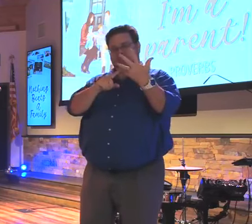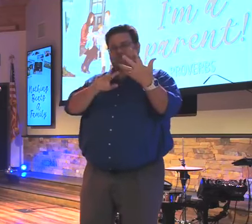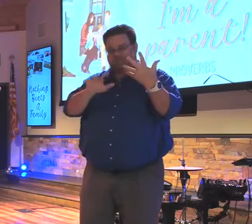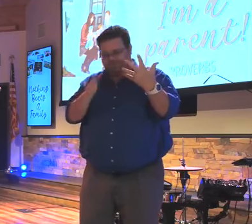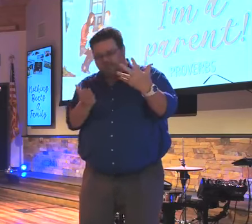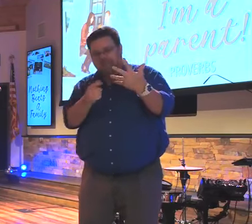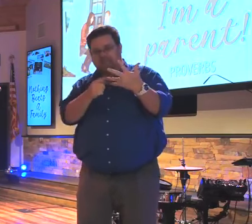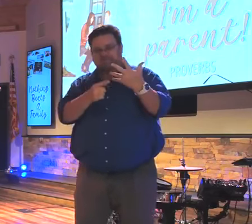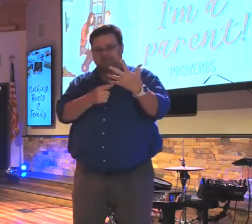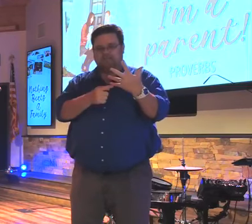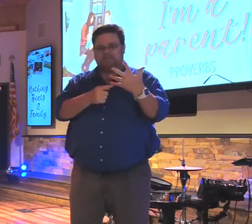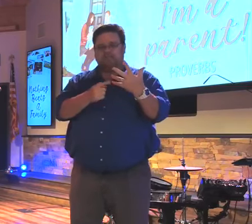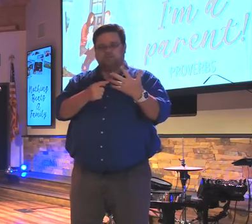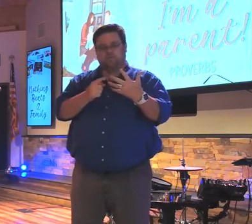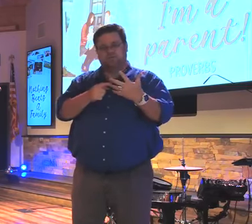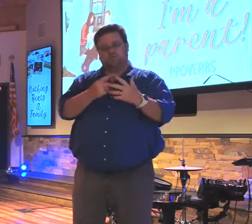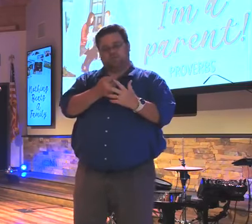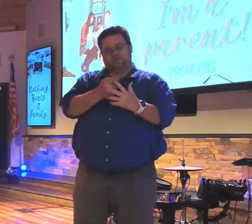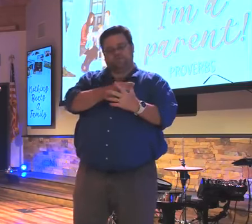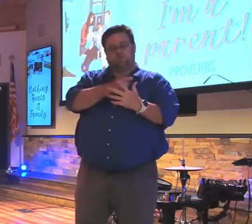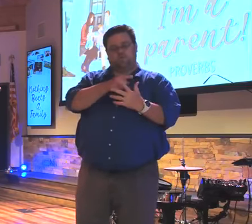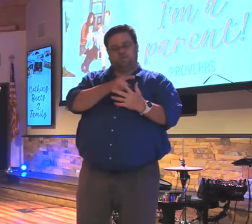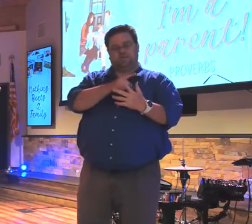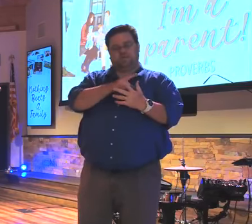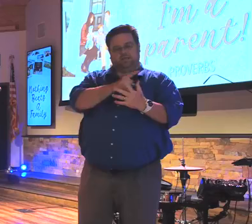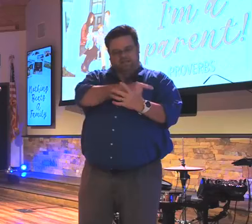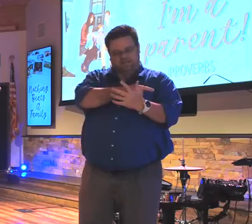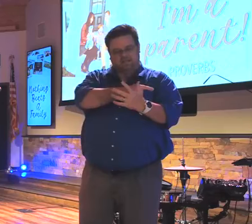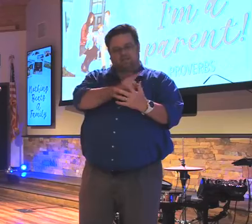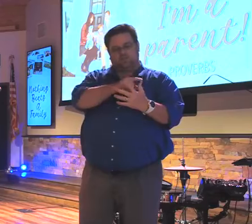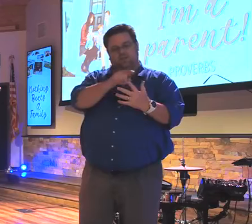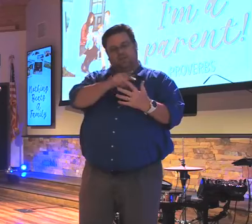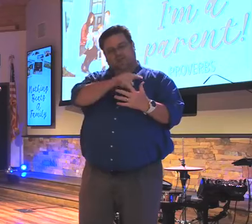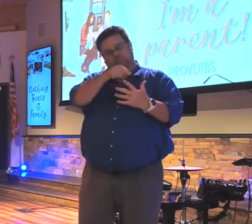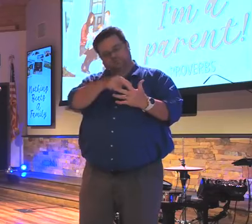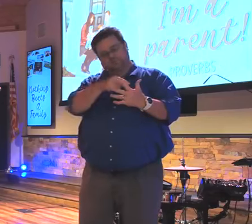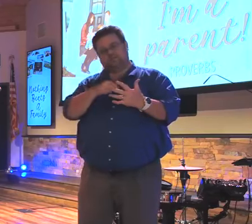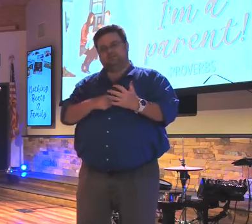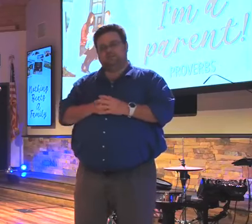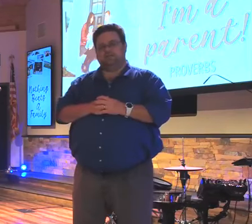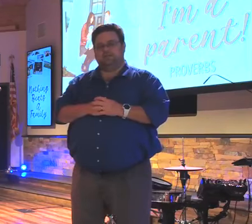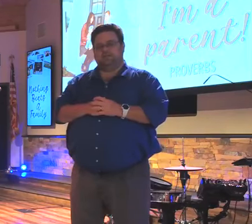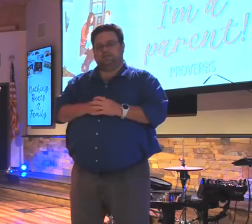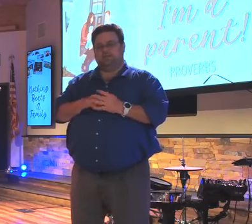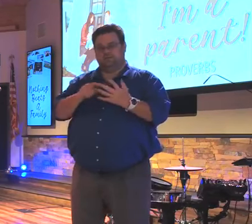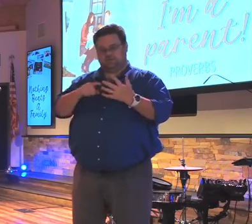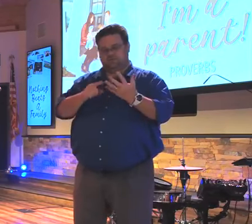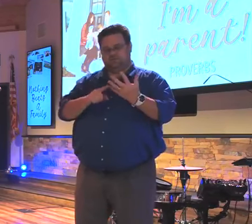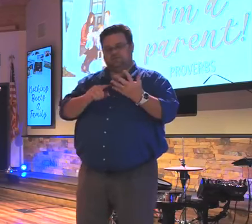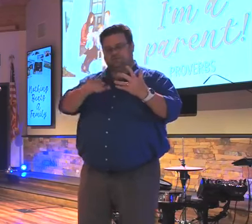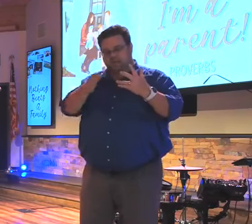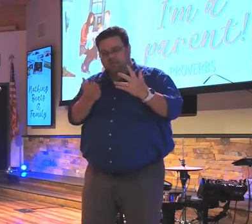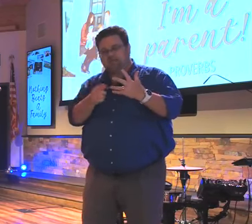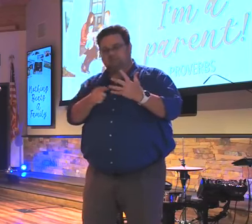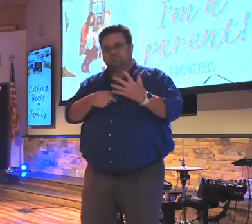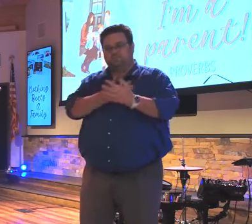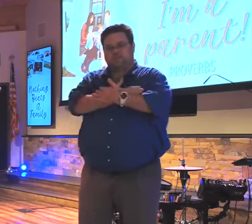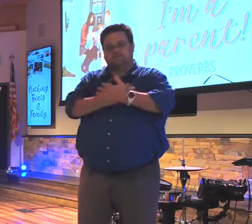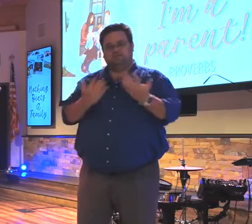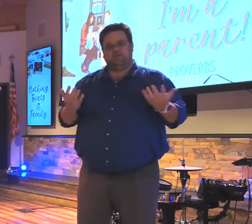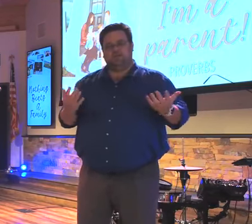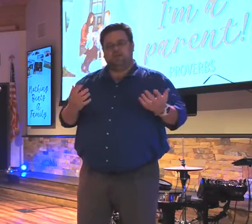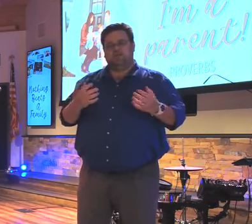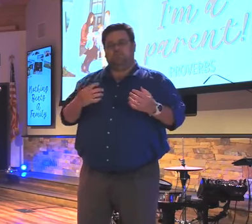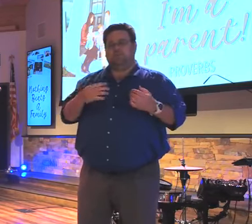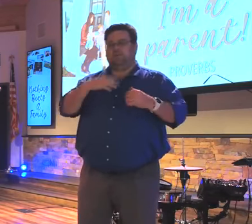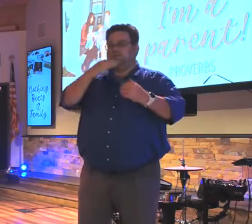one before Clint and one after Clint and before Clayton. And we experienced that thrill 5 times. We've got